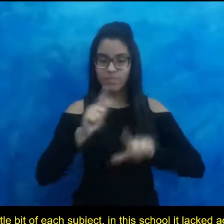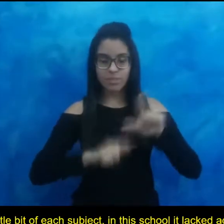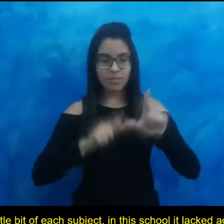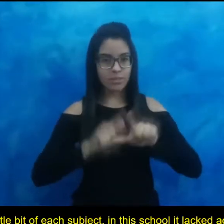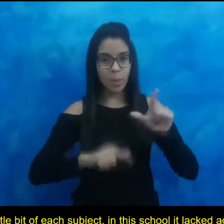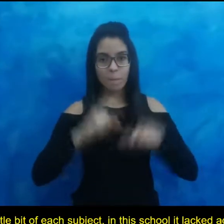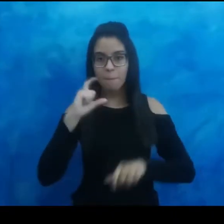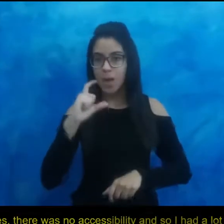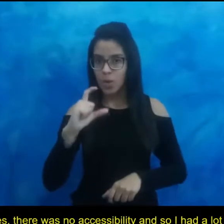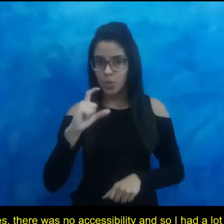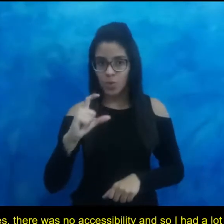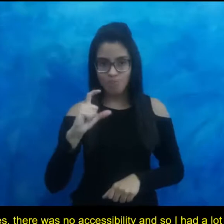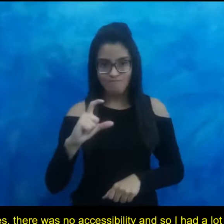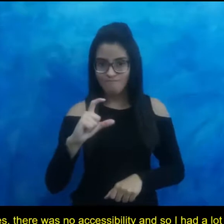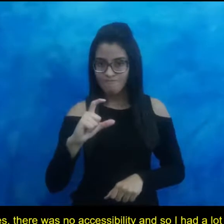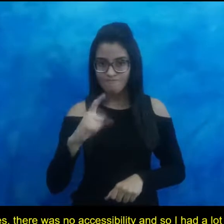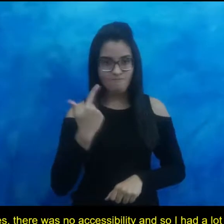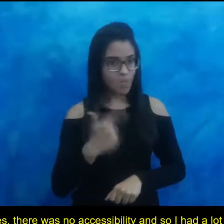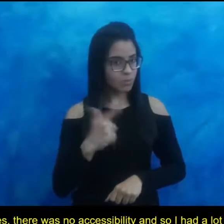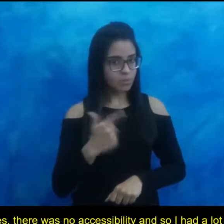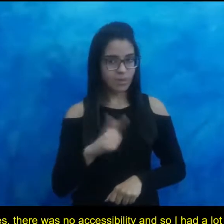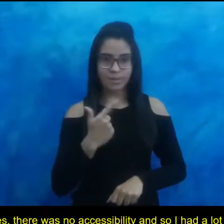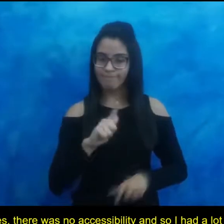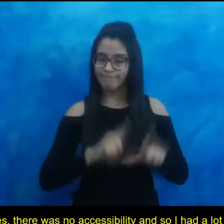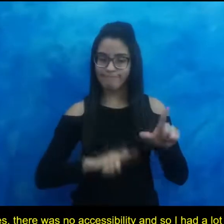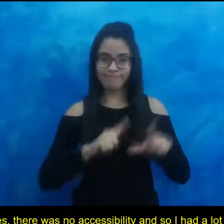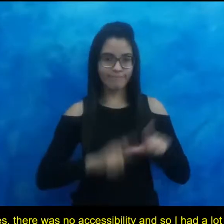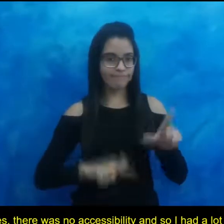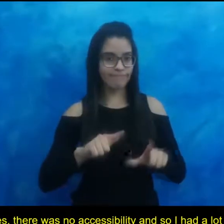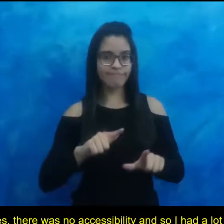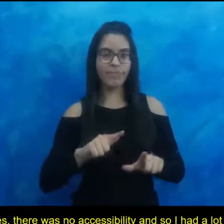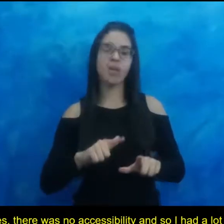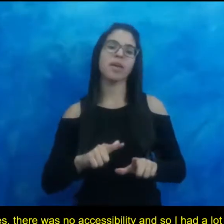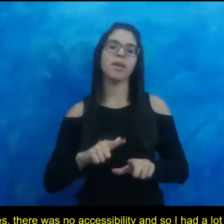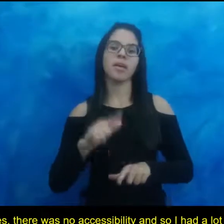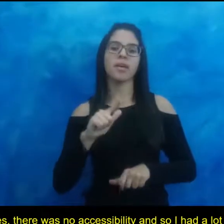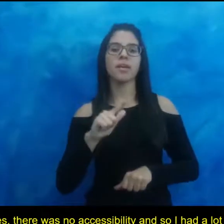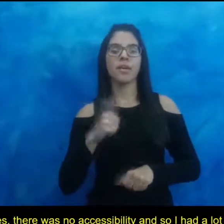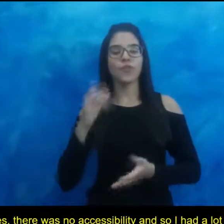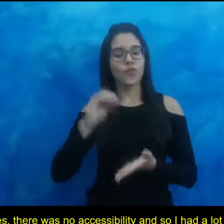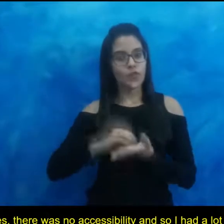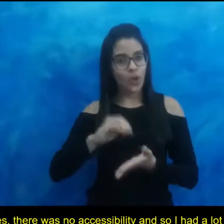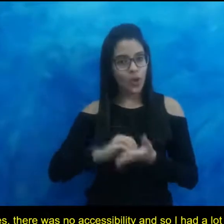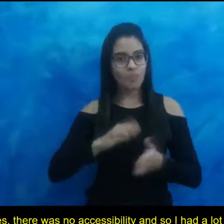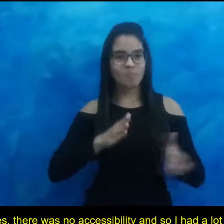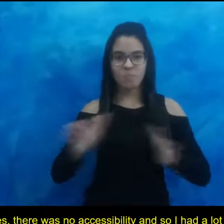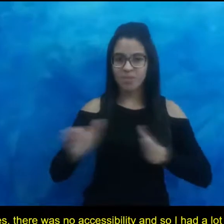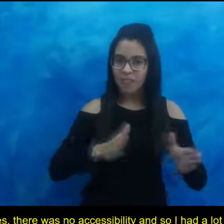lot of difficulty inside the classroom. There was no appropriate light.